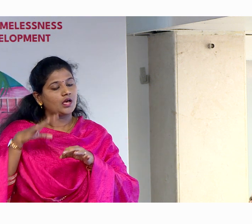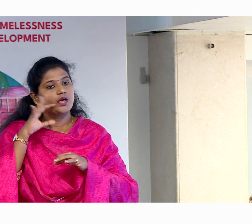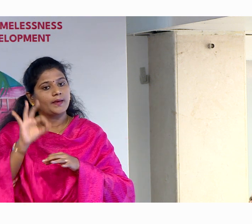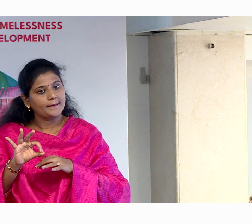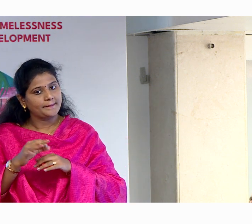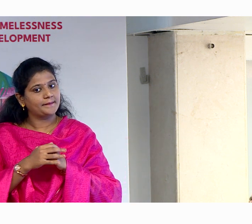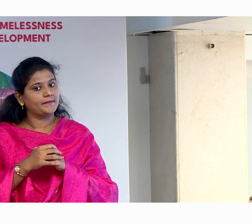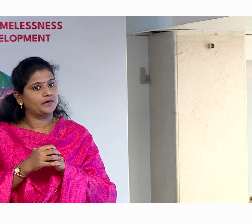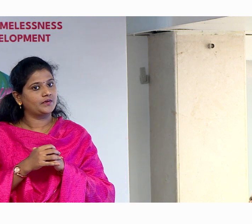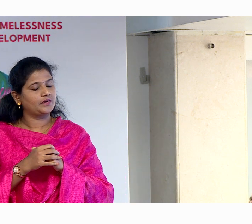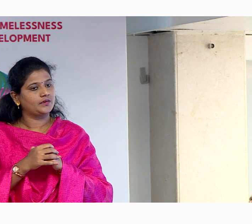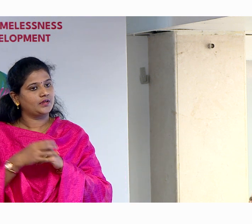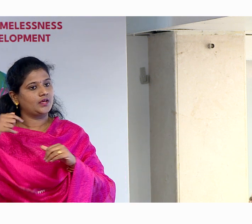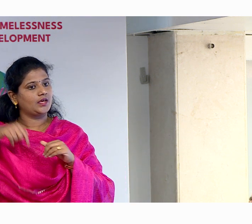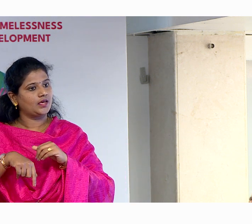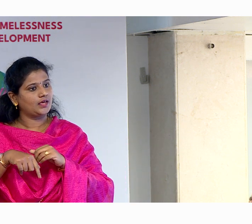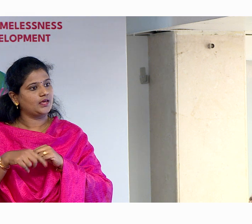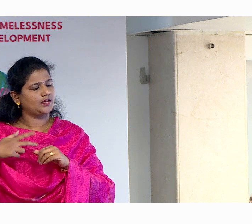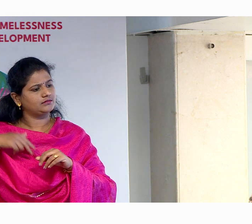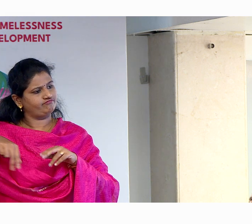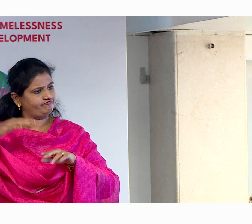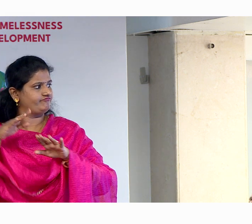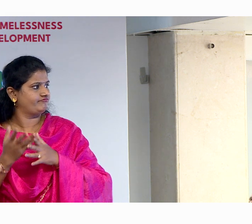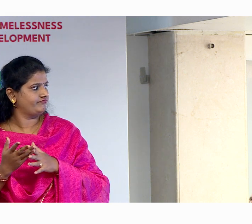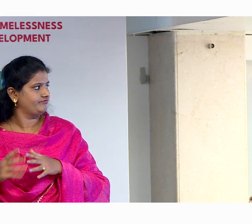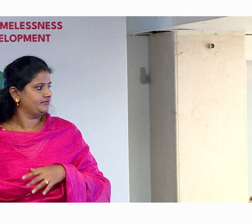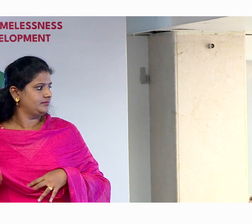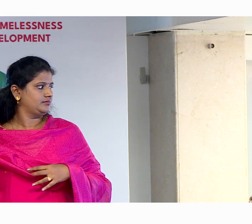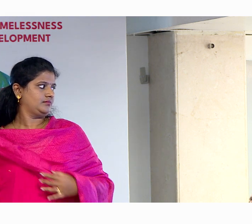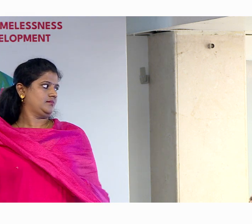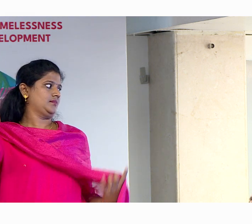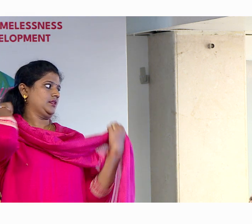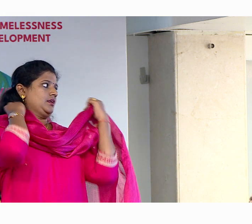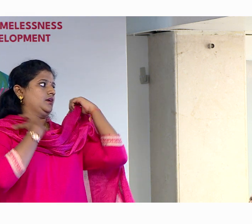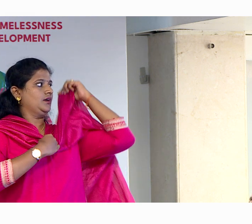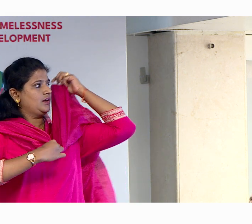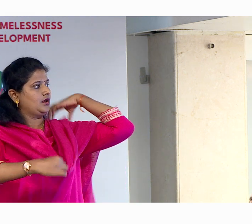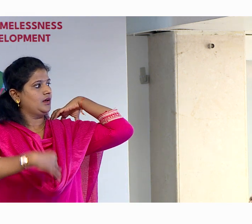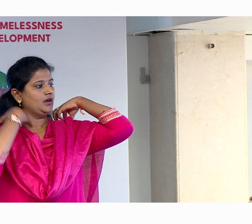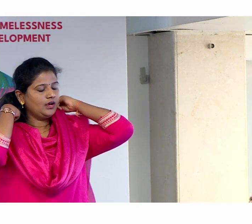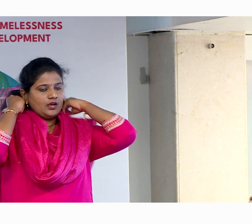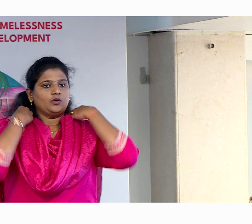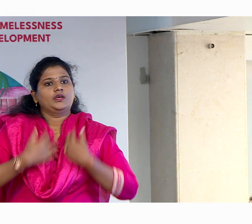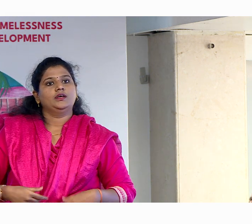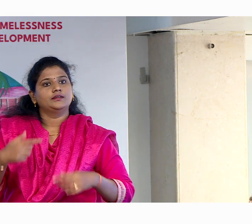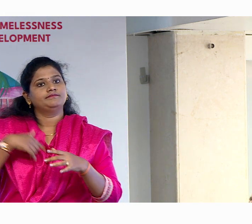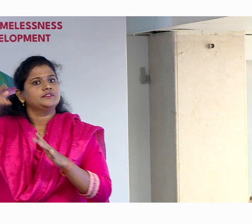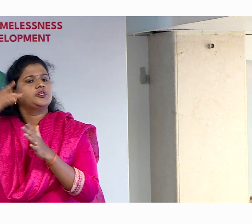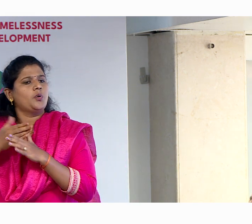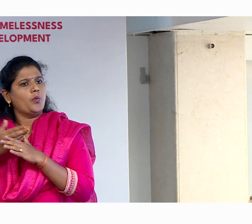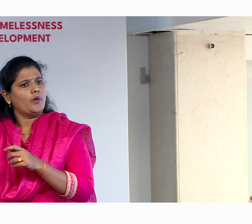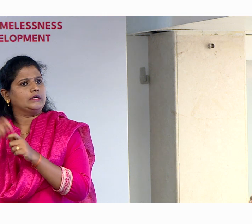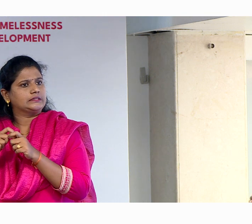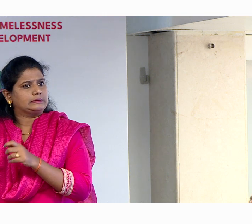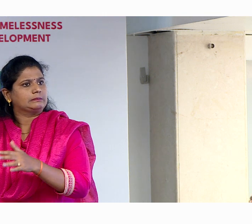embody that entire process. Implementation, I think you've gathered, is fundamentally a relational activity